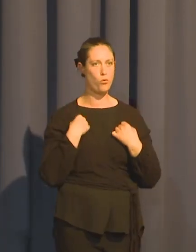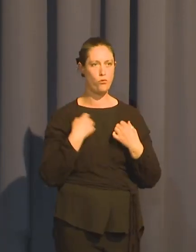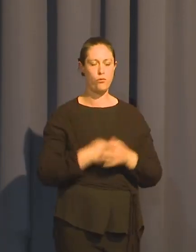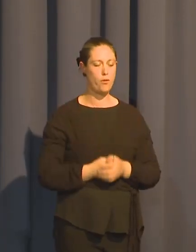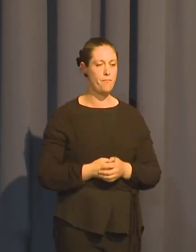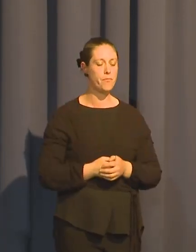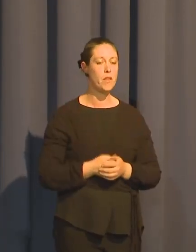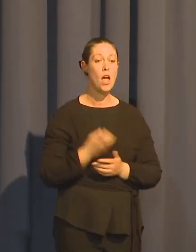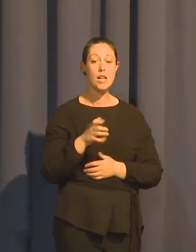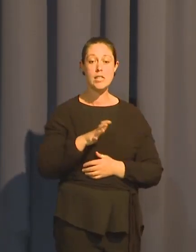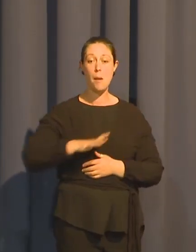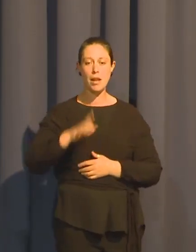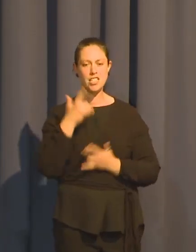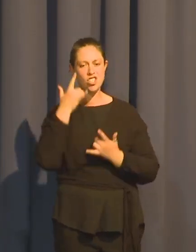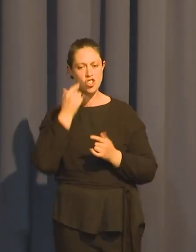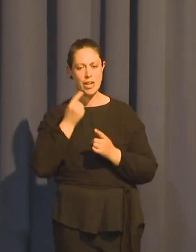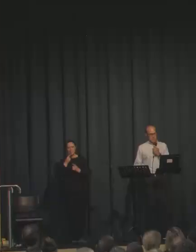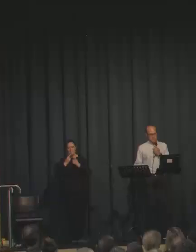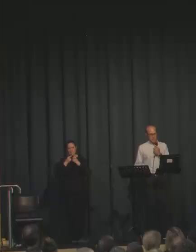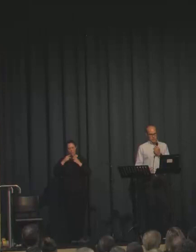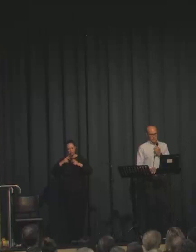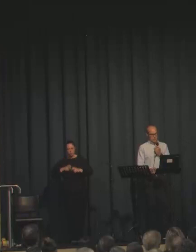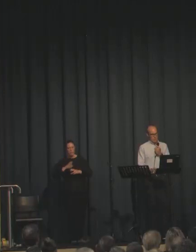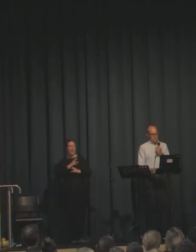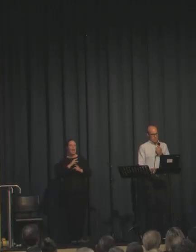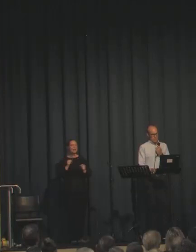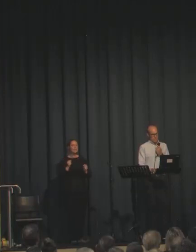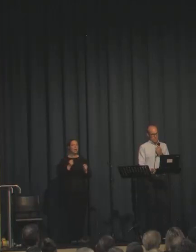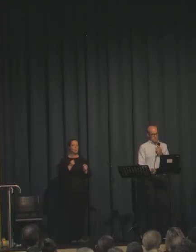detail, and some are still being investigated.